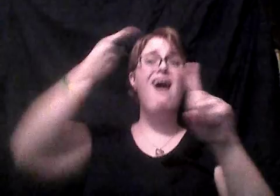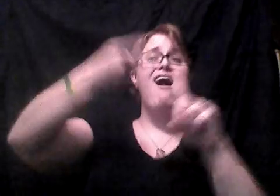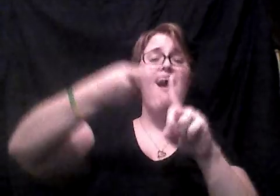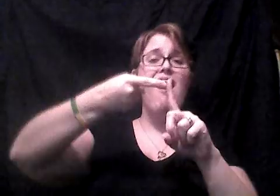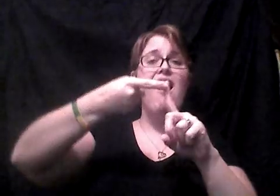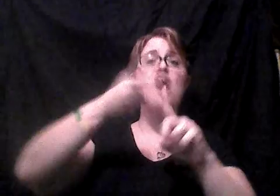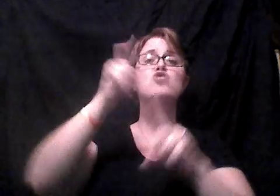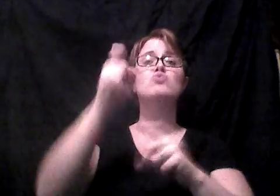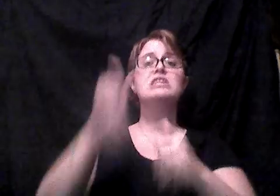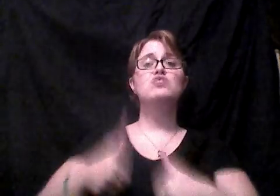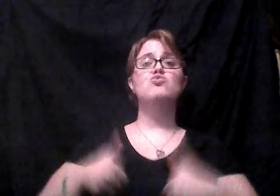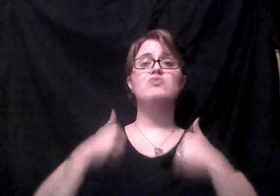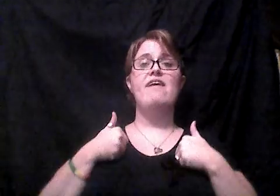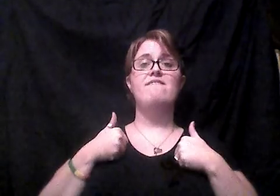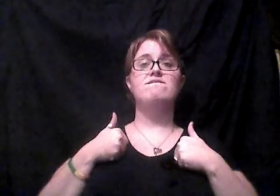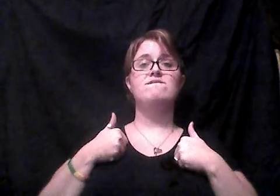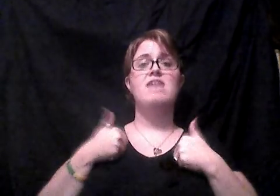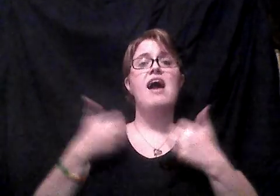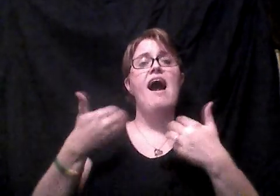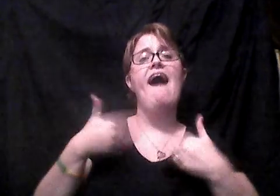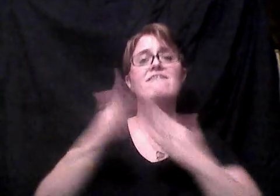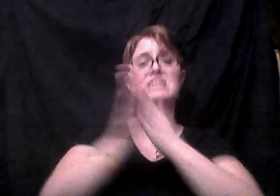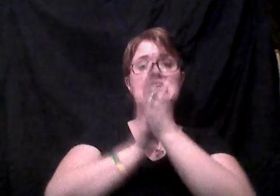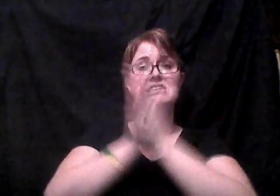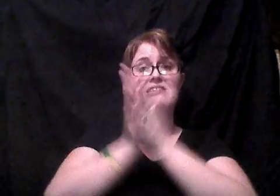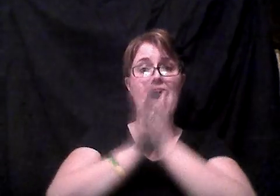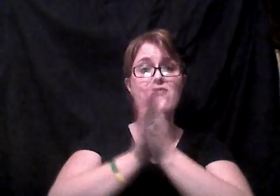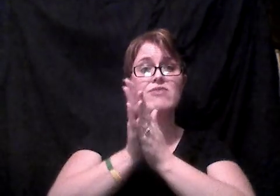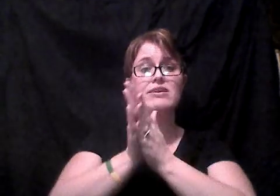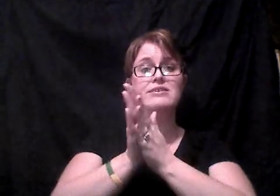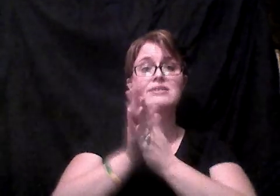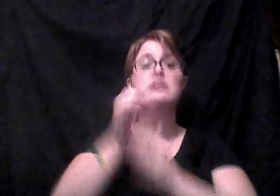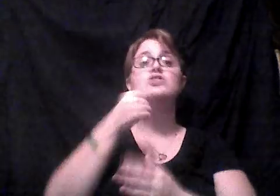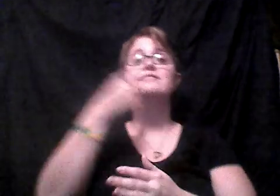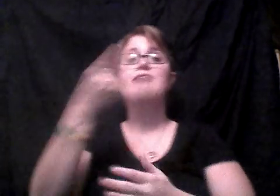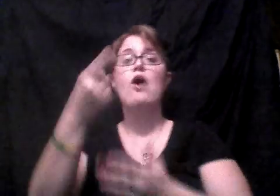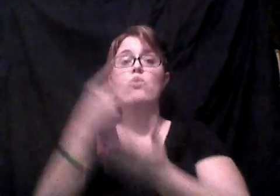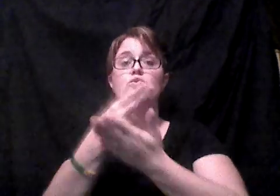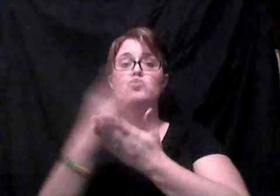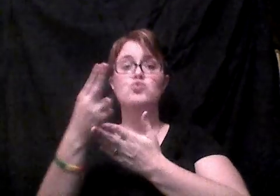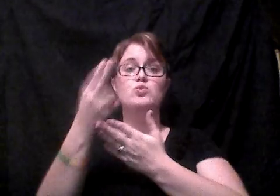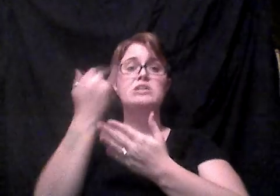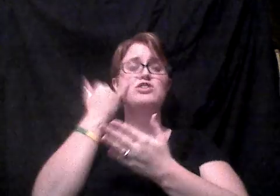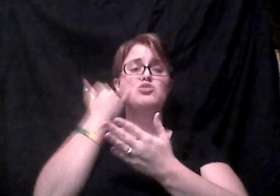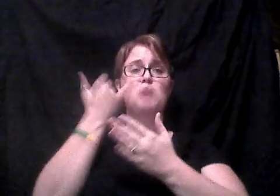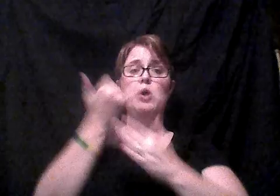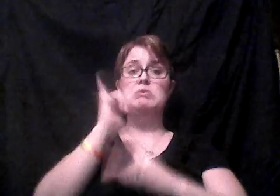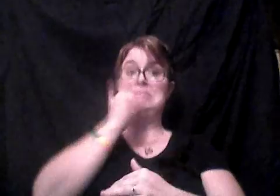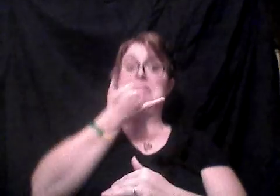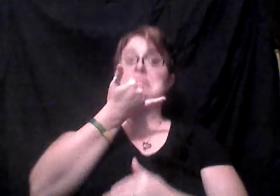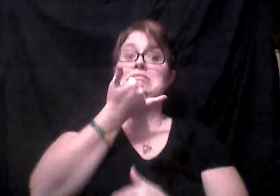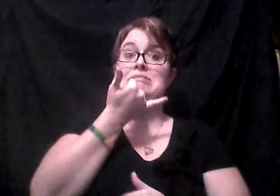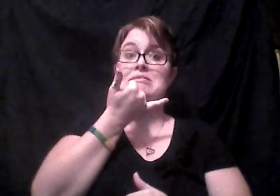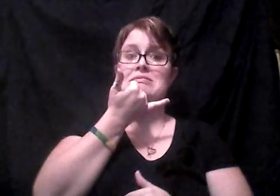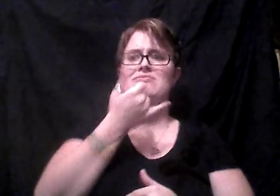hard to follow: just tell the truth. Second thing, when you screw up, apologize. There are a lot of bad apologies in America. A good apology